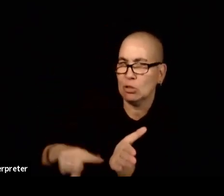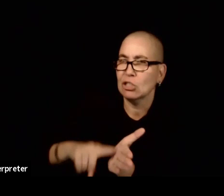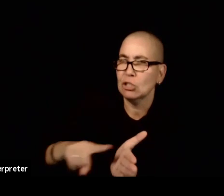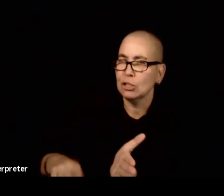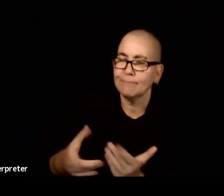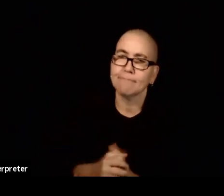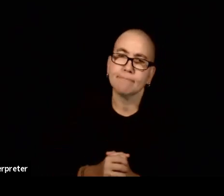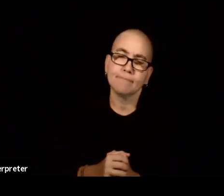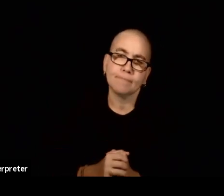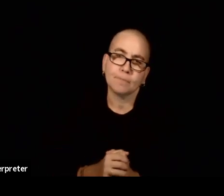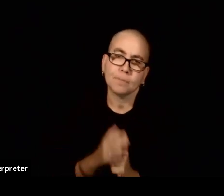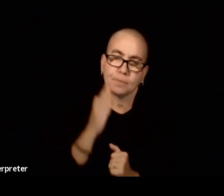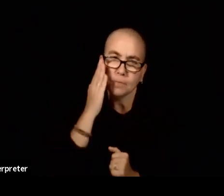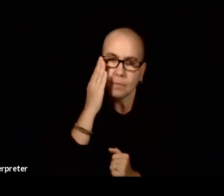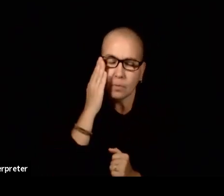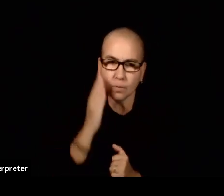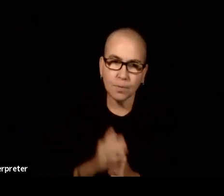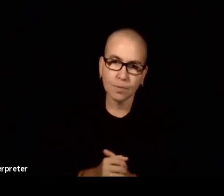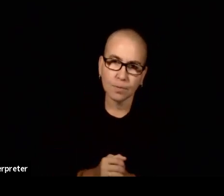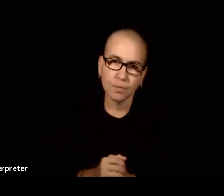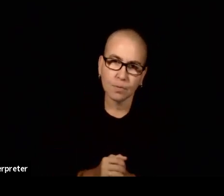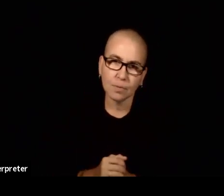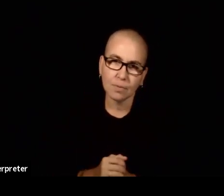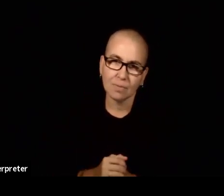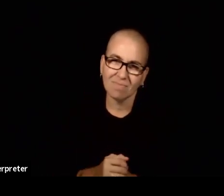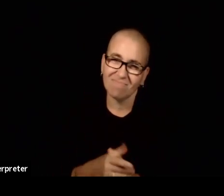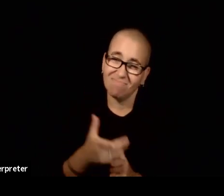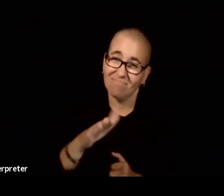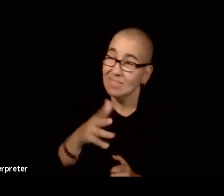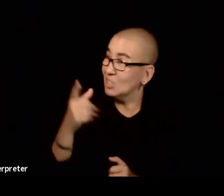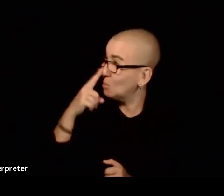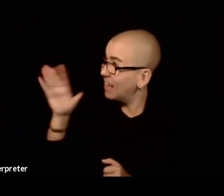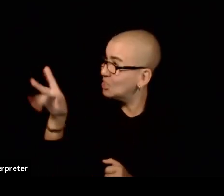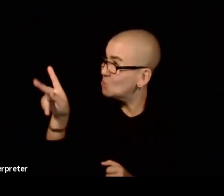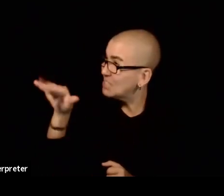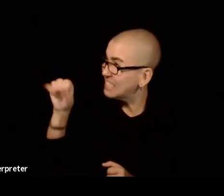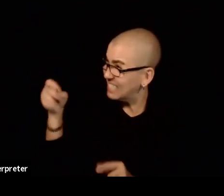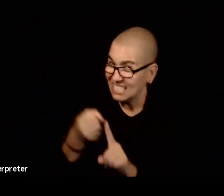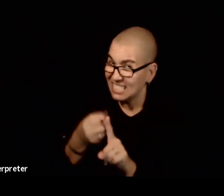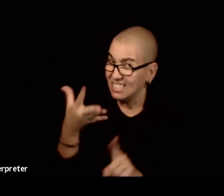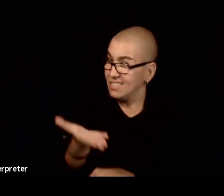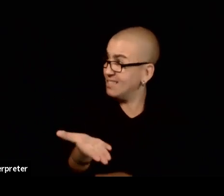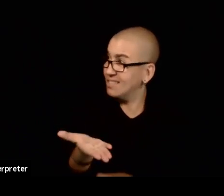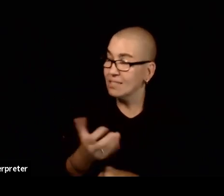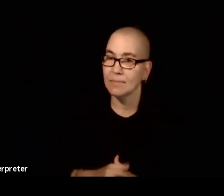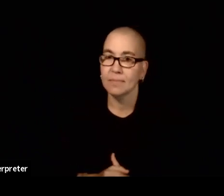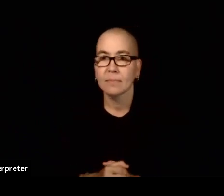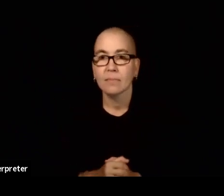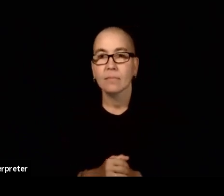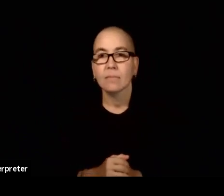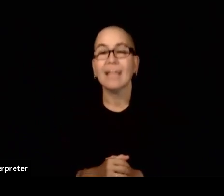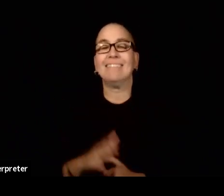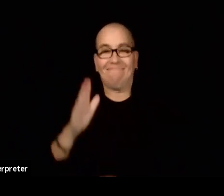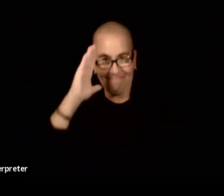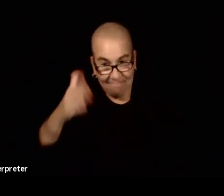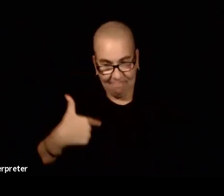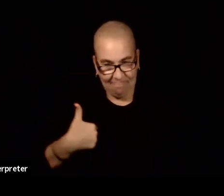a slightly different thing. Chris? Sure. What I was going to say is